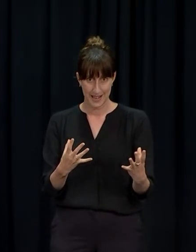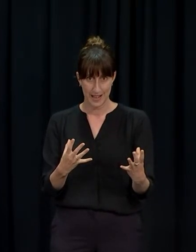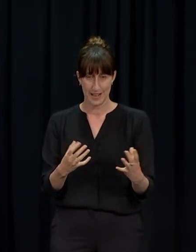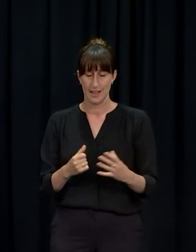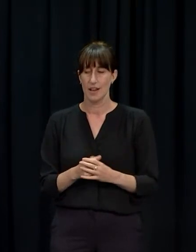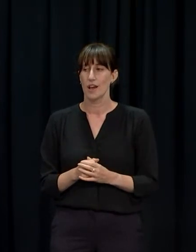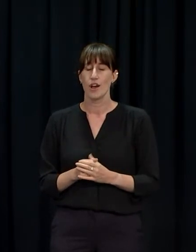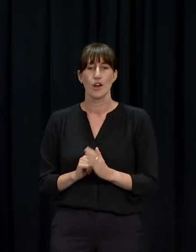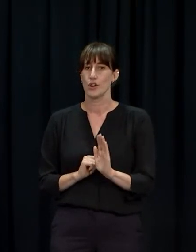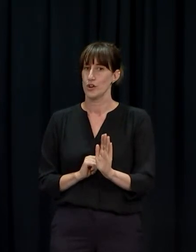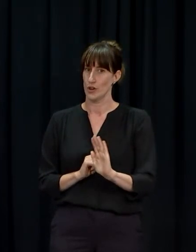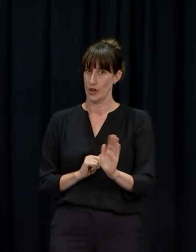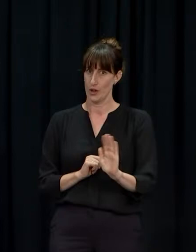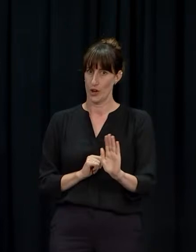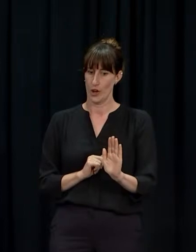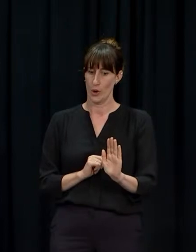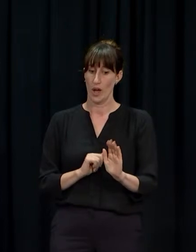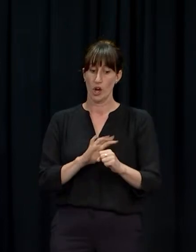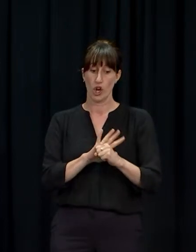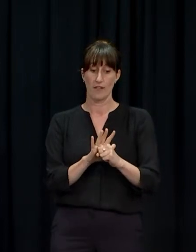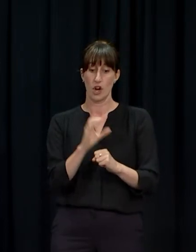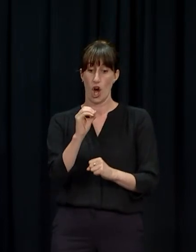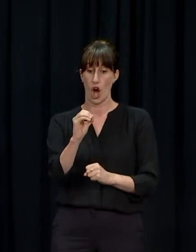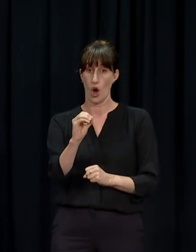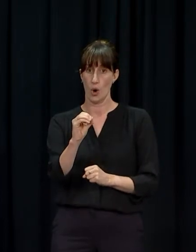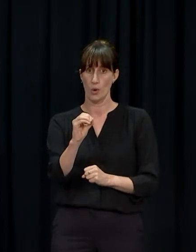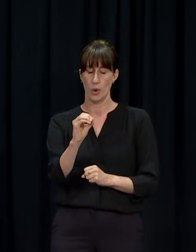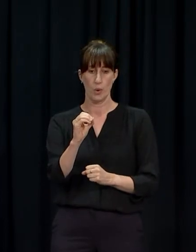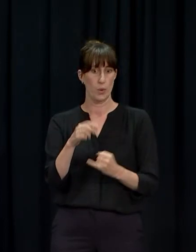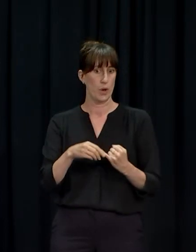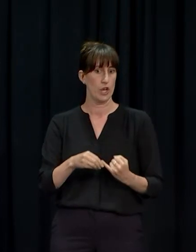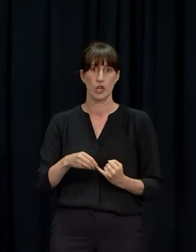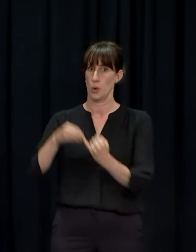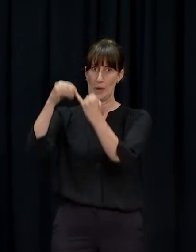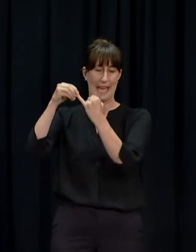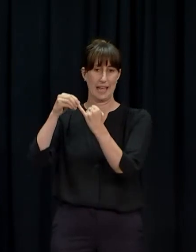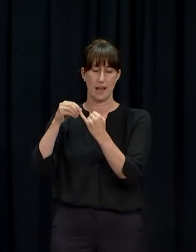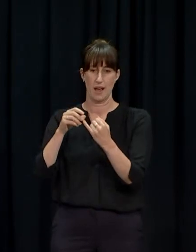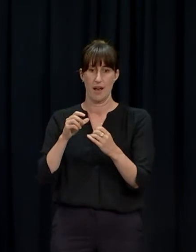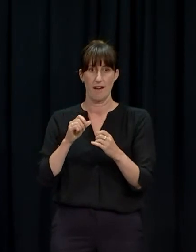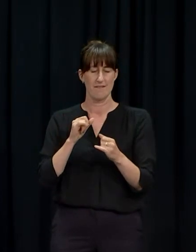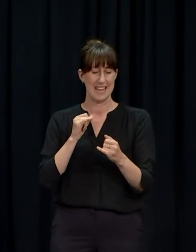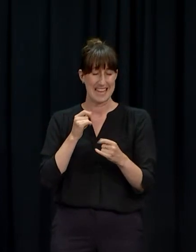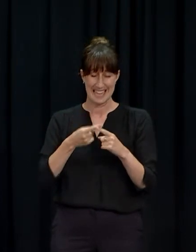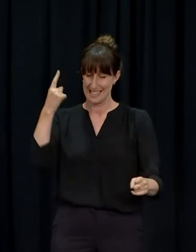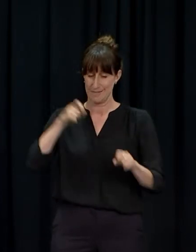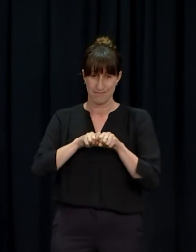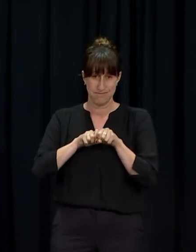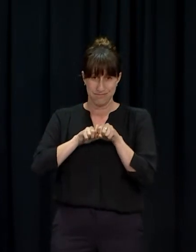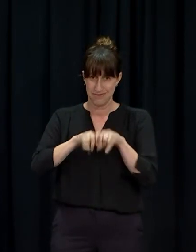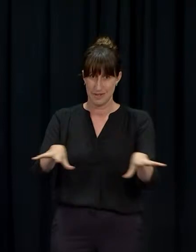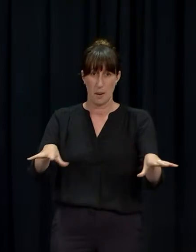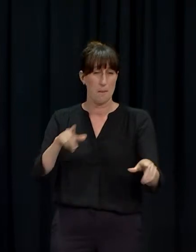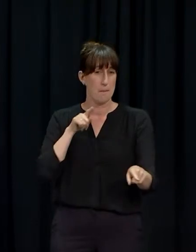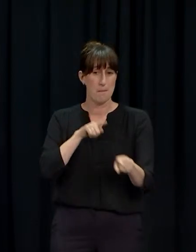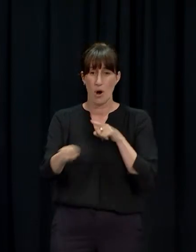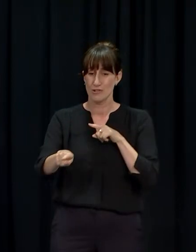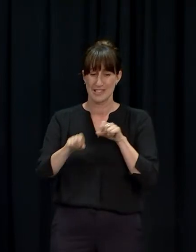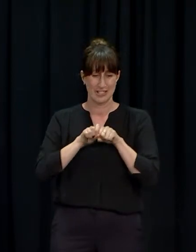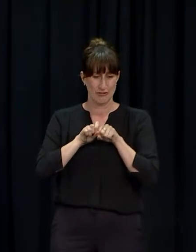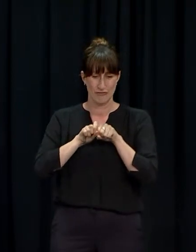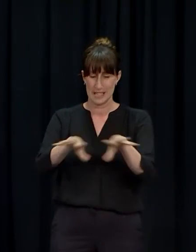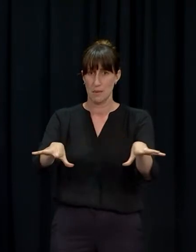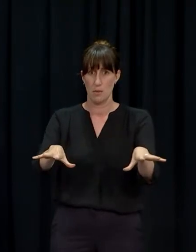uniquely transmissible virus, one of the most transmissible viruses that we have seen on the planet,